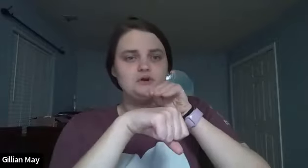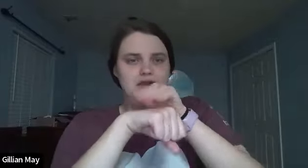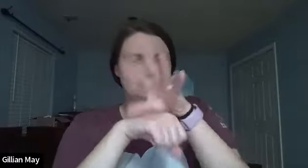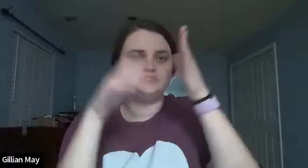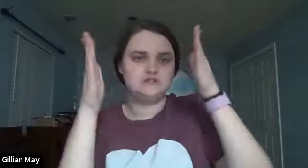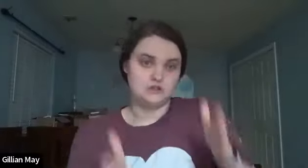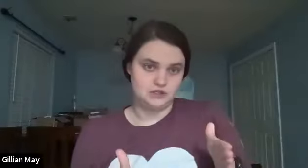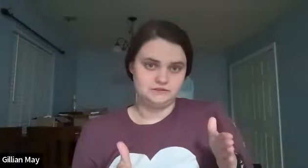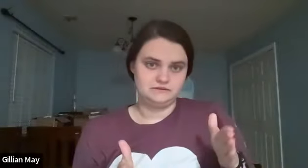go counselor.